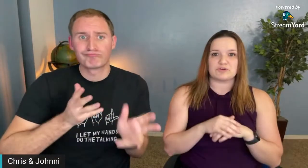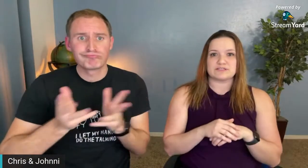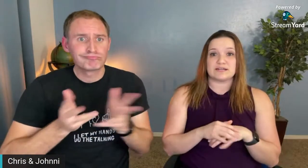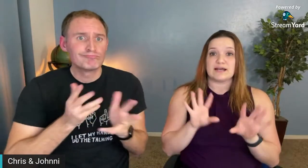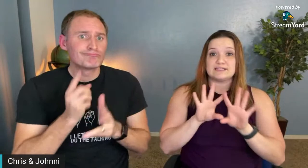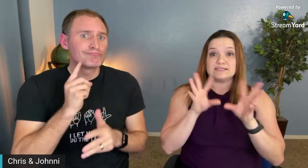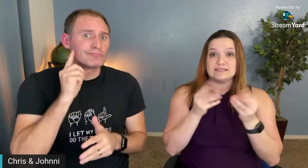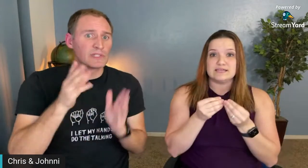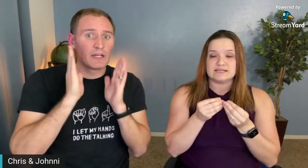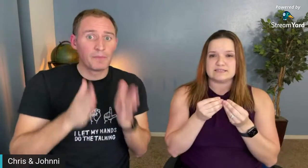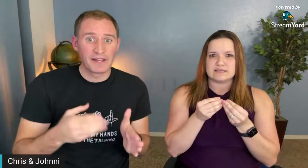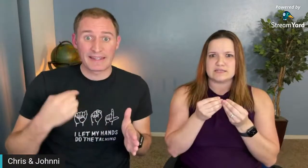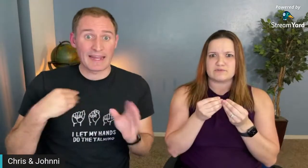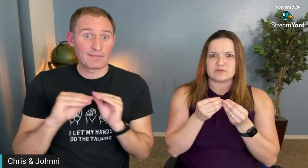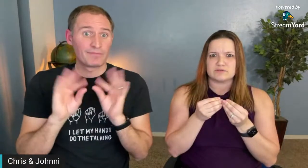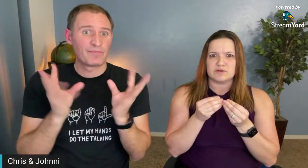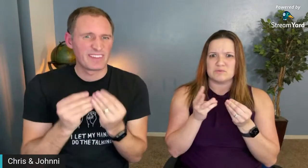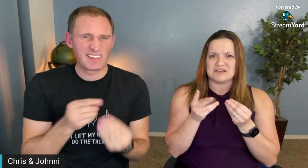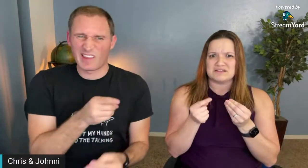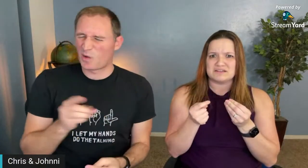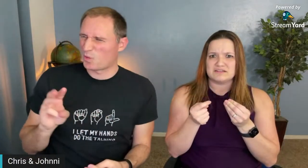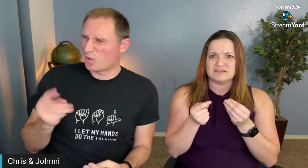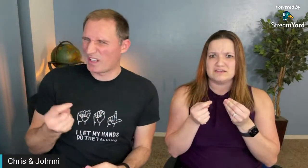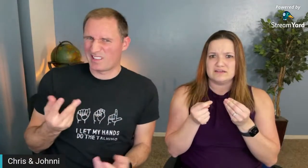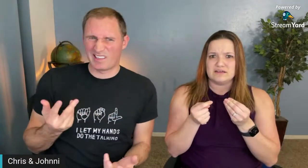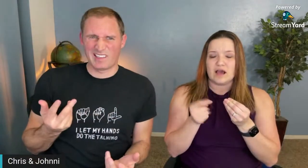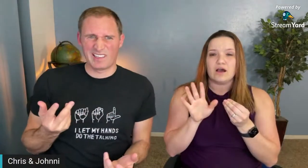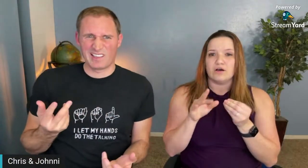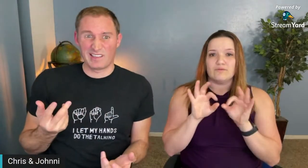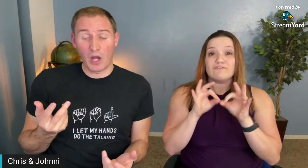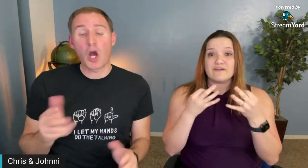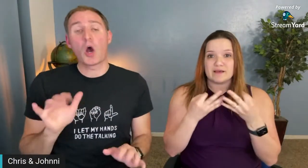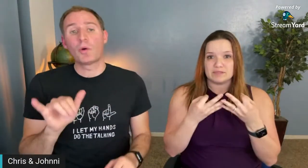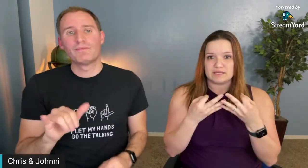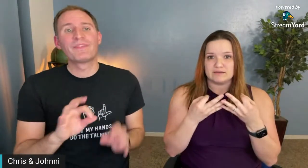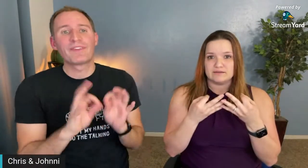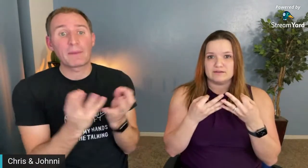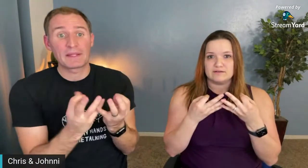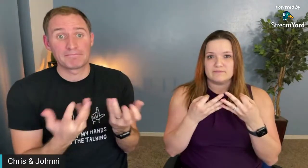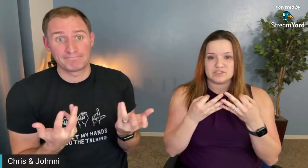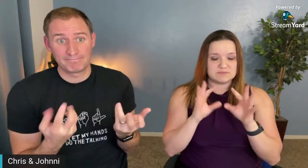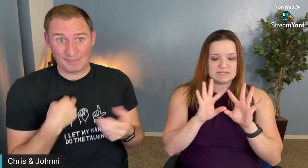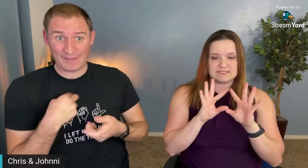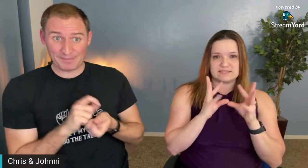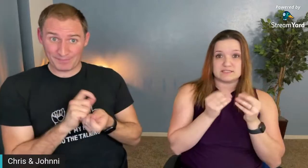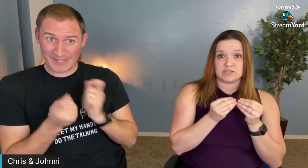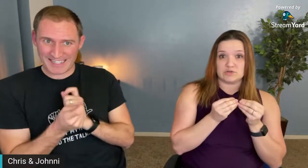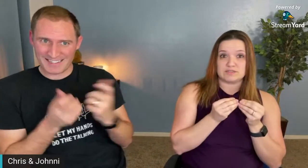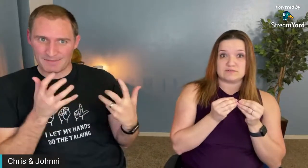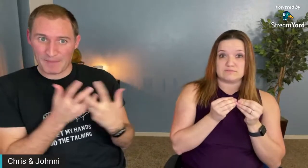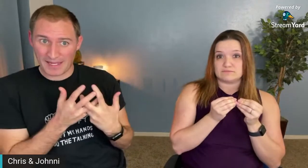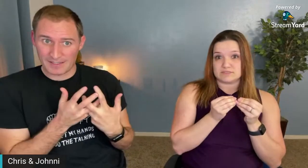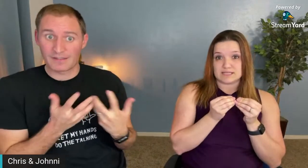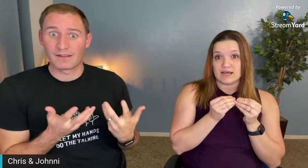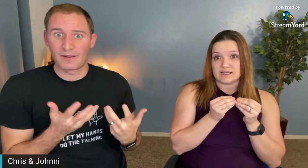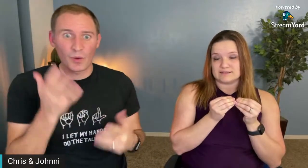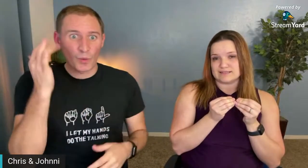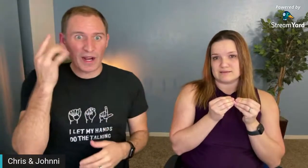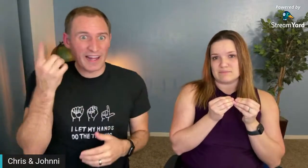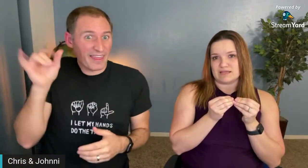person and I did this and the deaf person went, what? Oh, family. Just because this is the newest sign doesn't mean